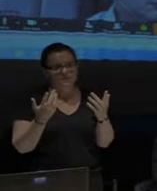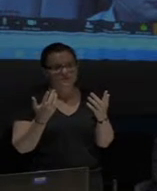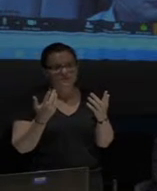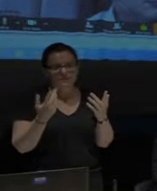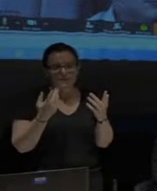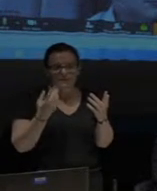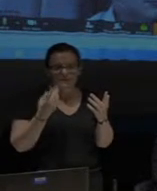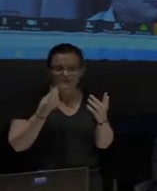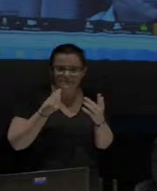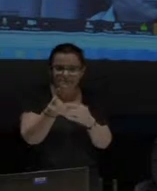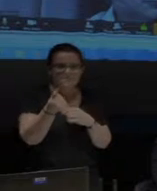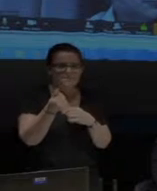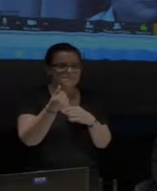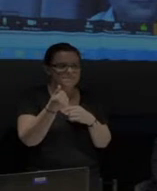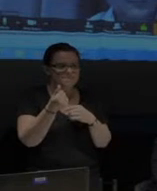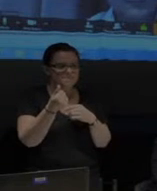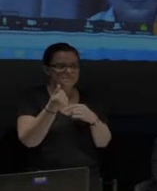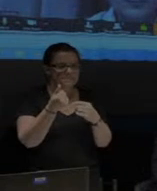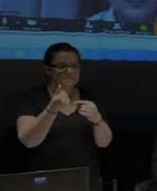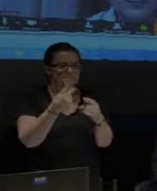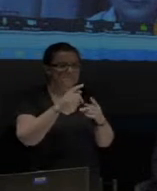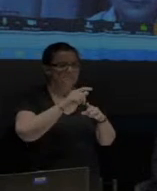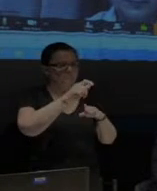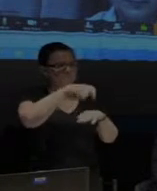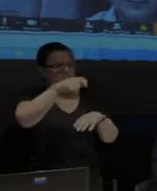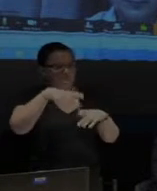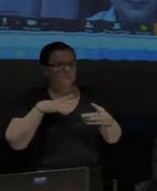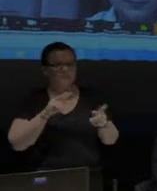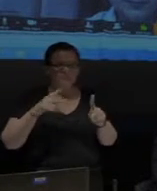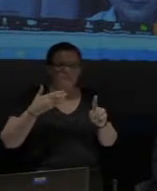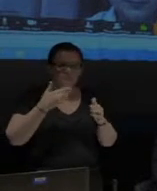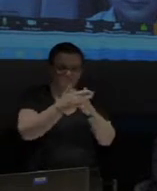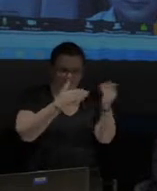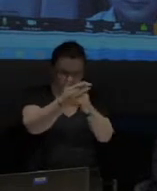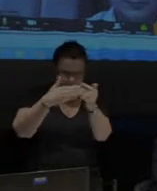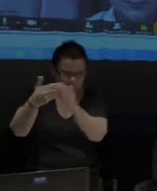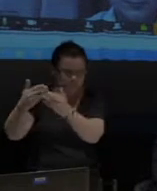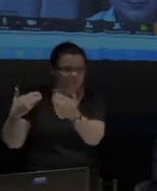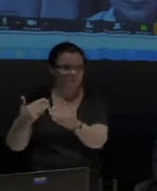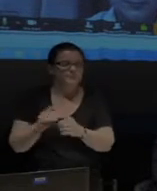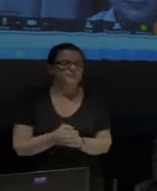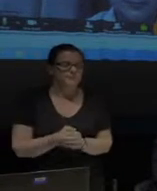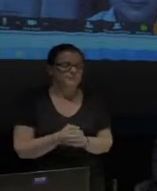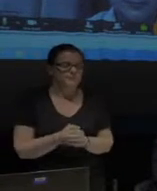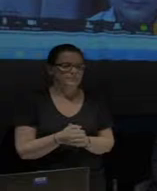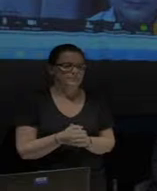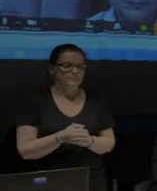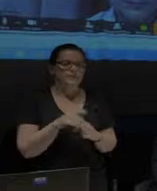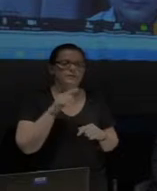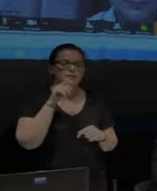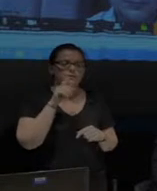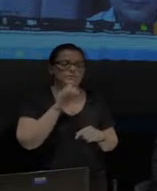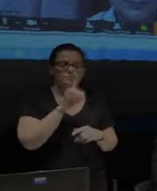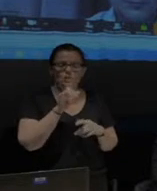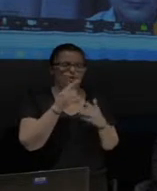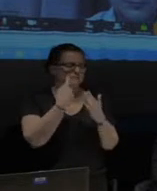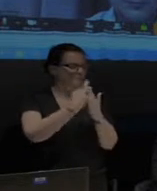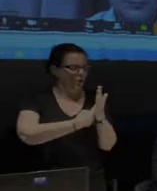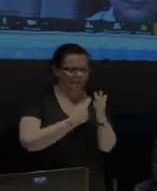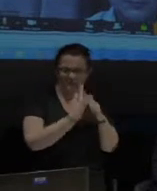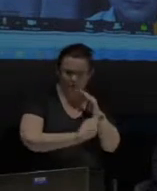bastions that still need to be attacked. And this is not a matter of policies or